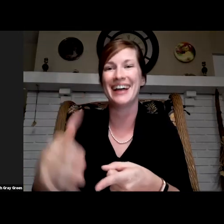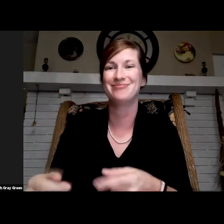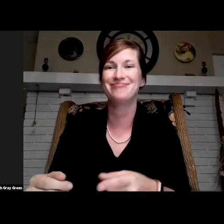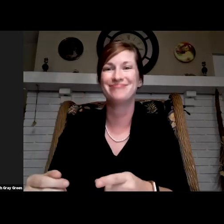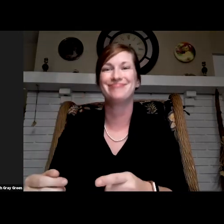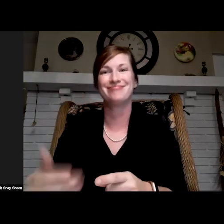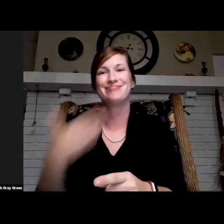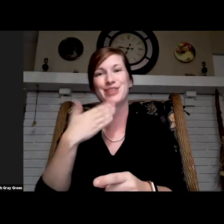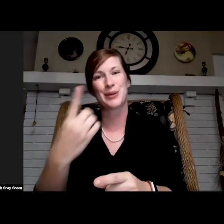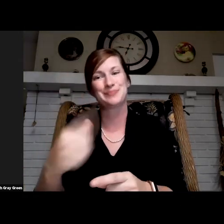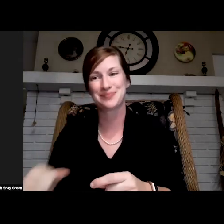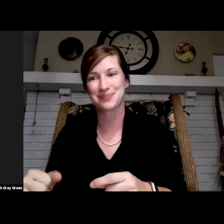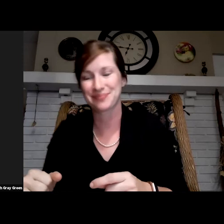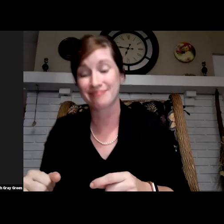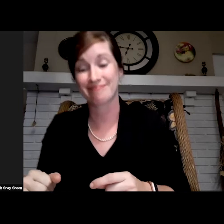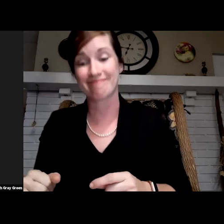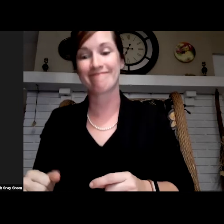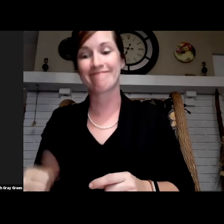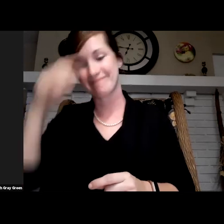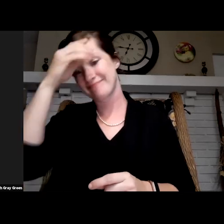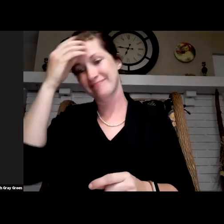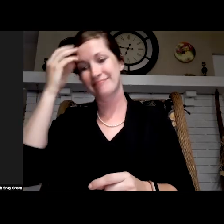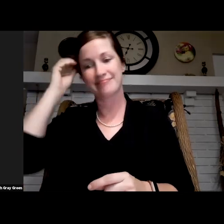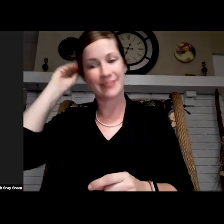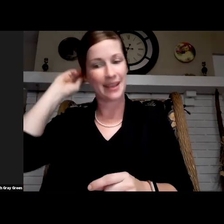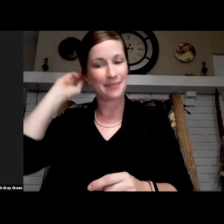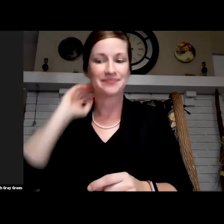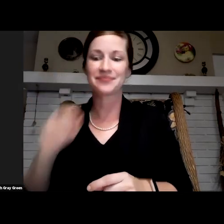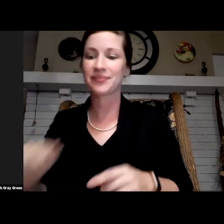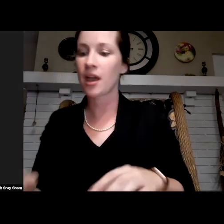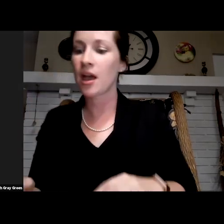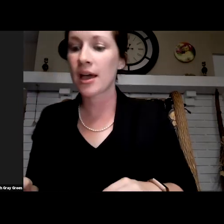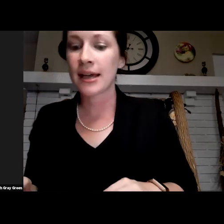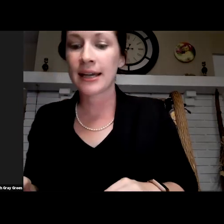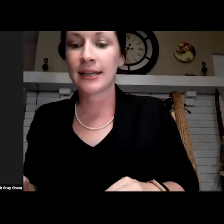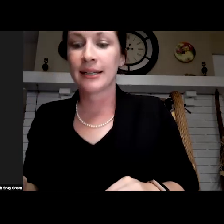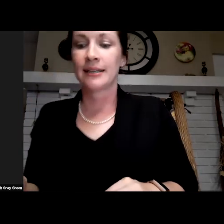Oh, Chiefs. Yeah, thank you, Kai. Good one.